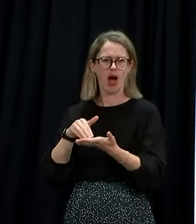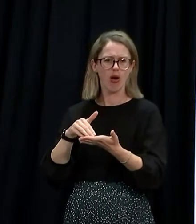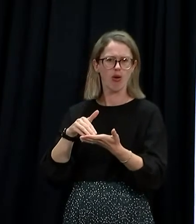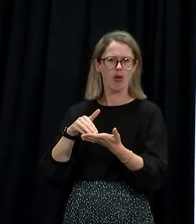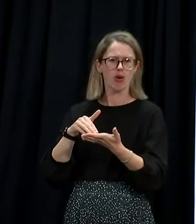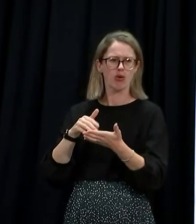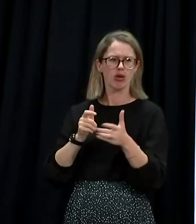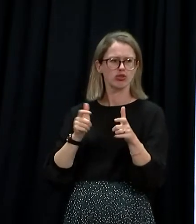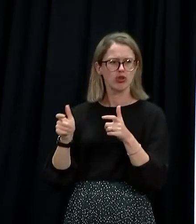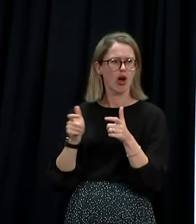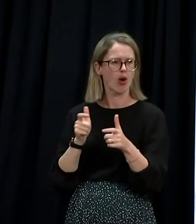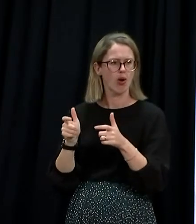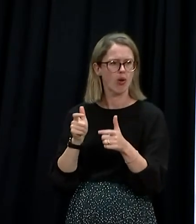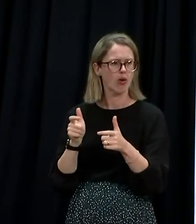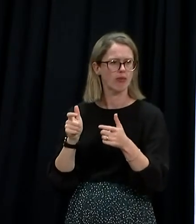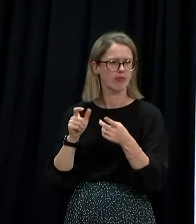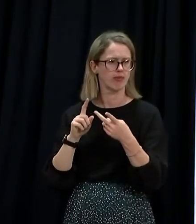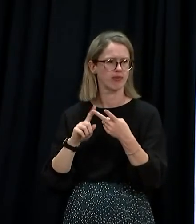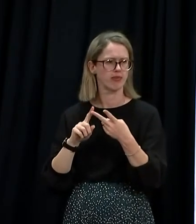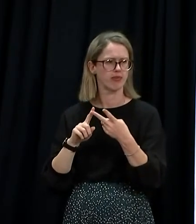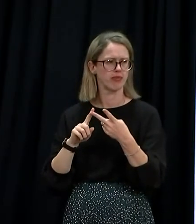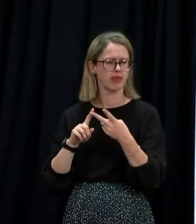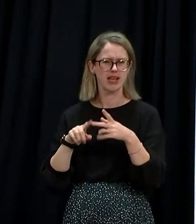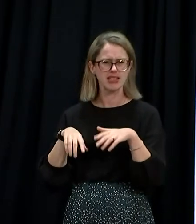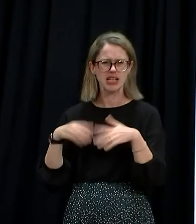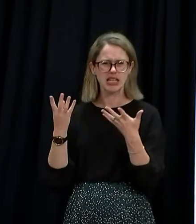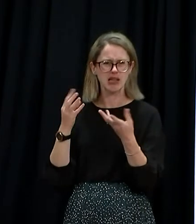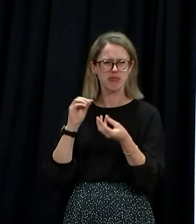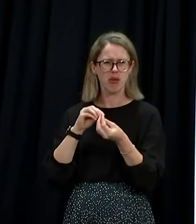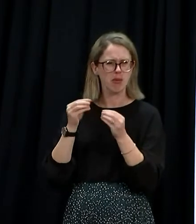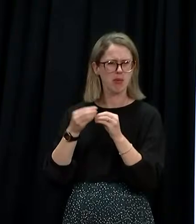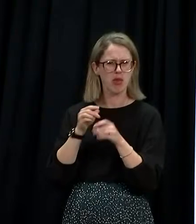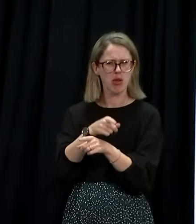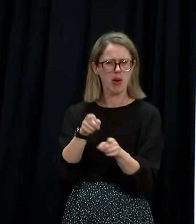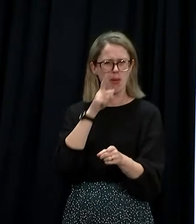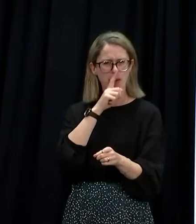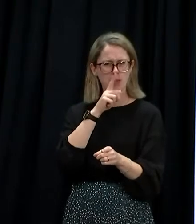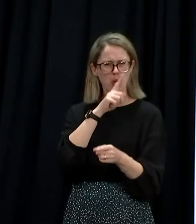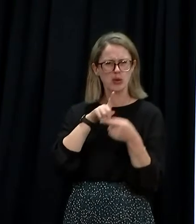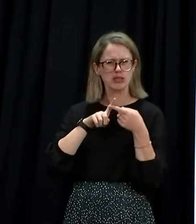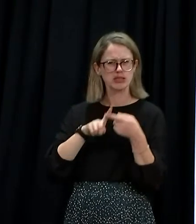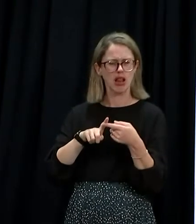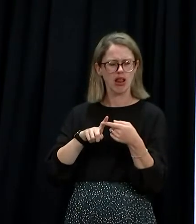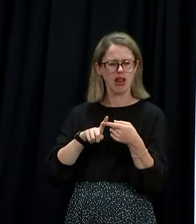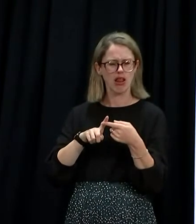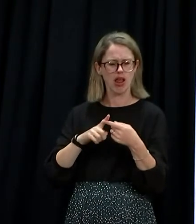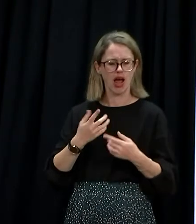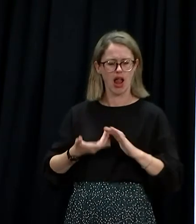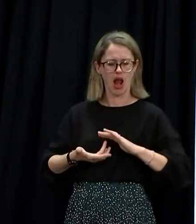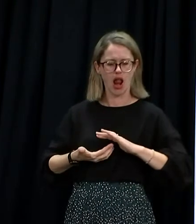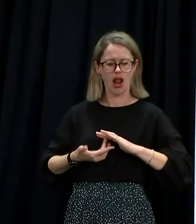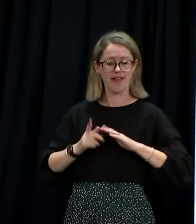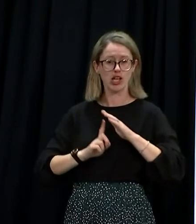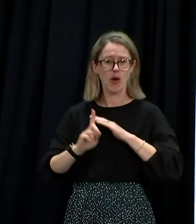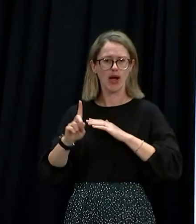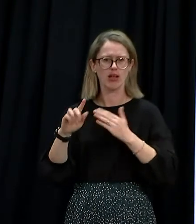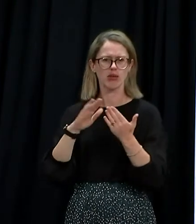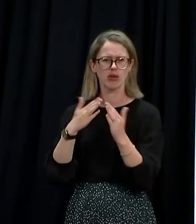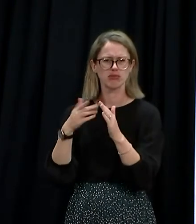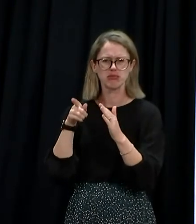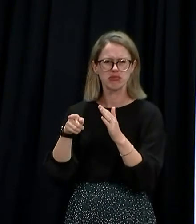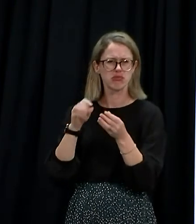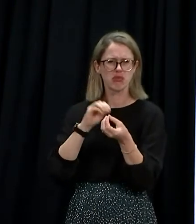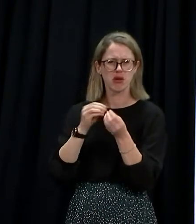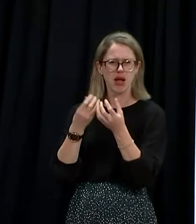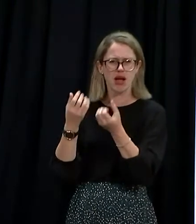get it under control? And is there any problem, you know, with these people still infectious out in the community in terms of the response that